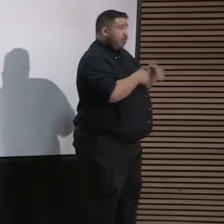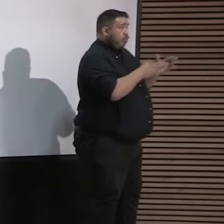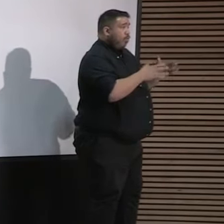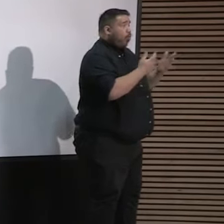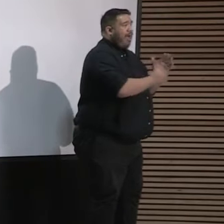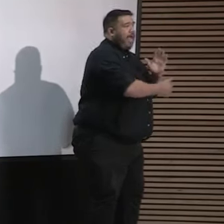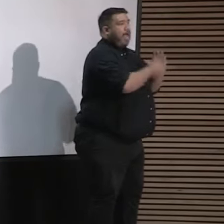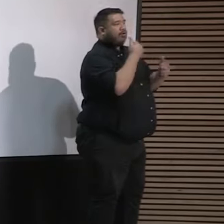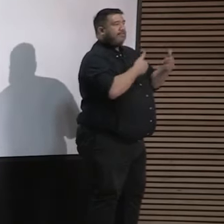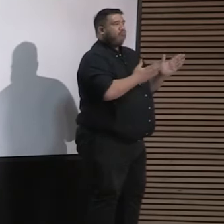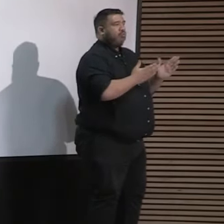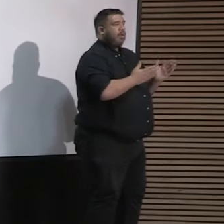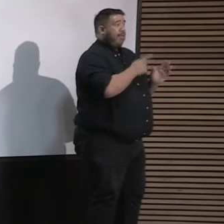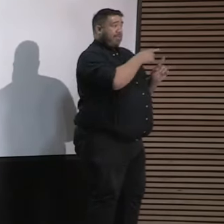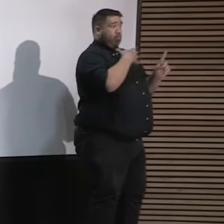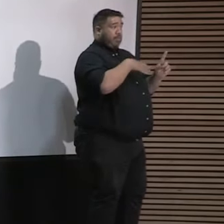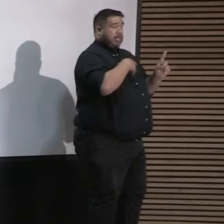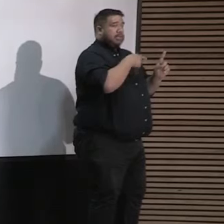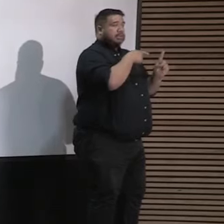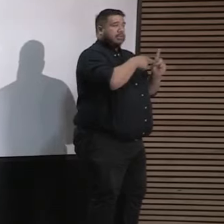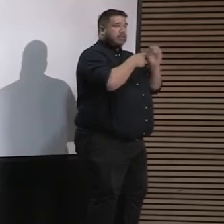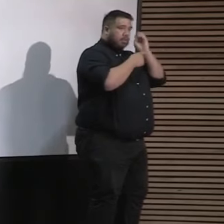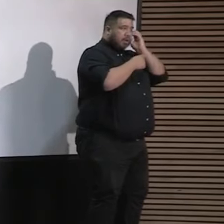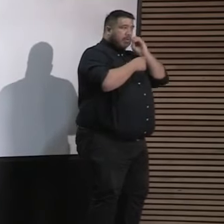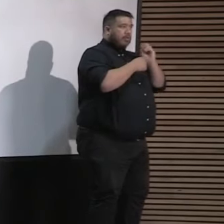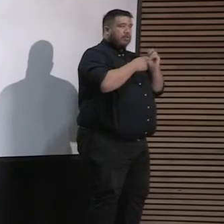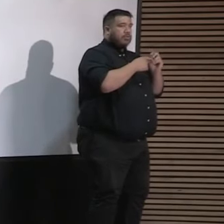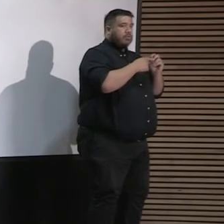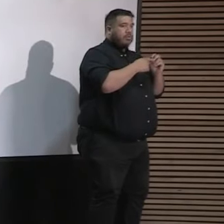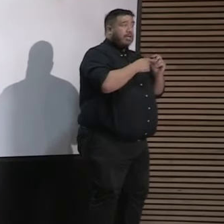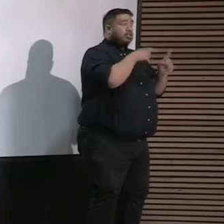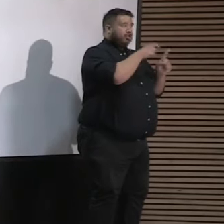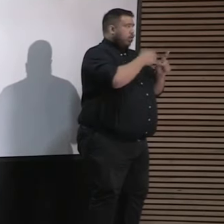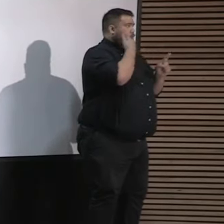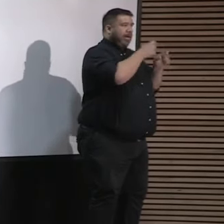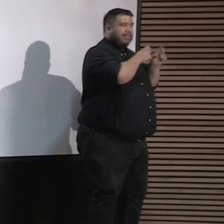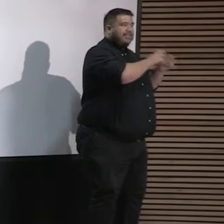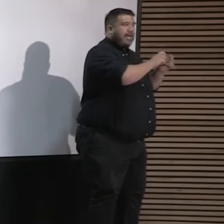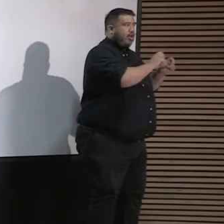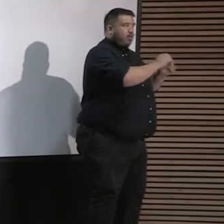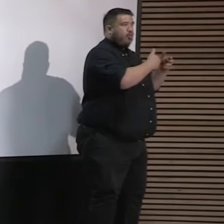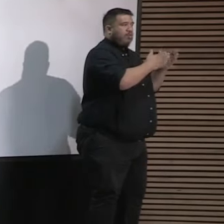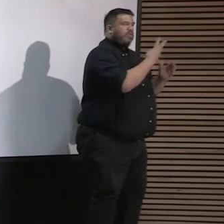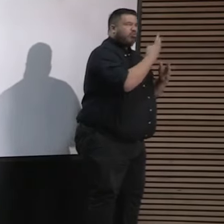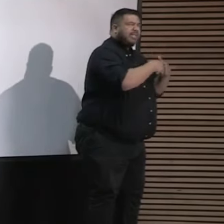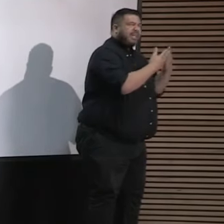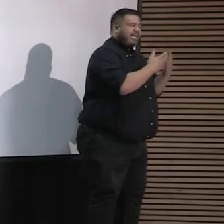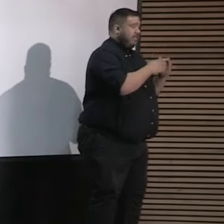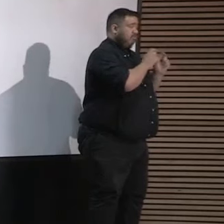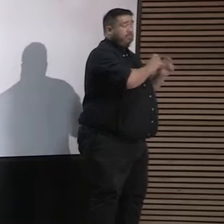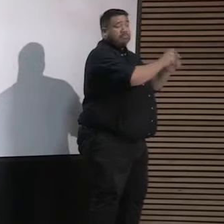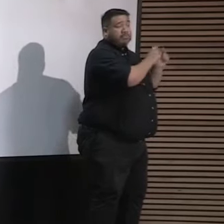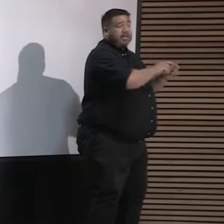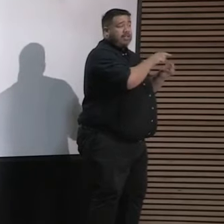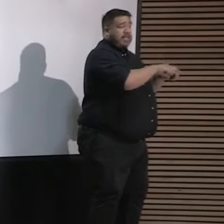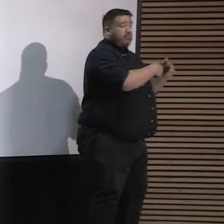was a particularly a returnee who stayed in her room a lot for the 3 days that she was in the